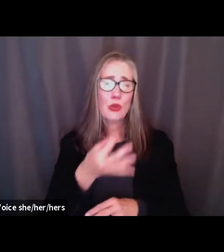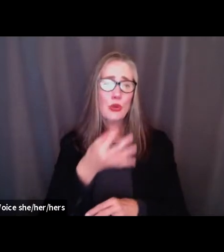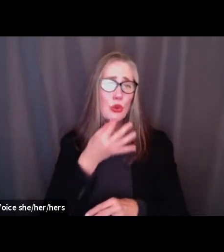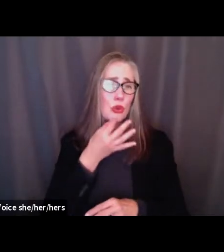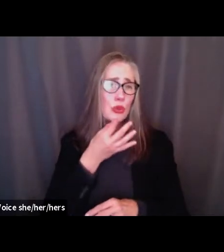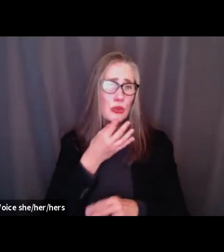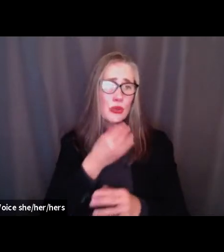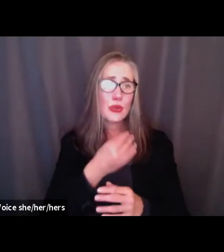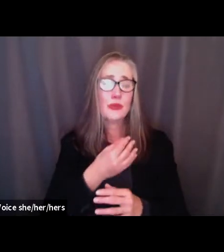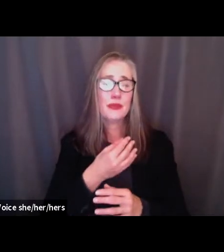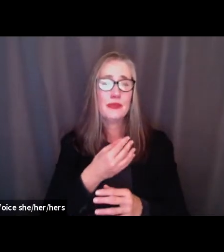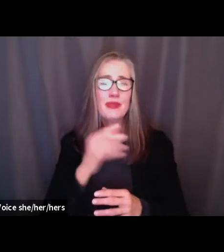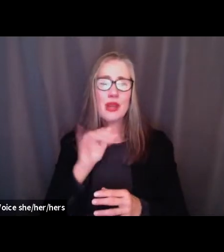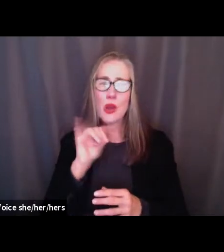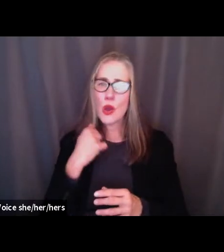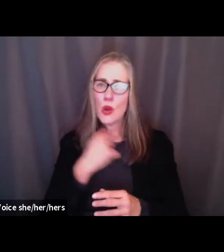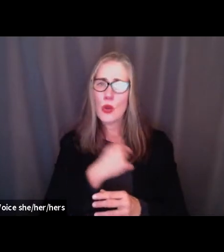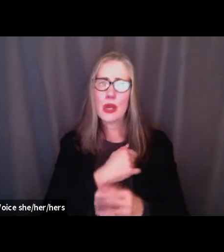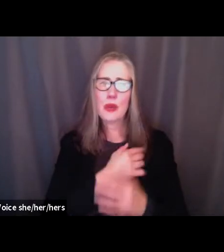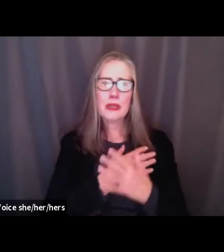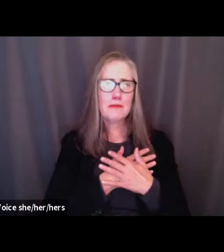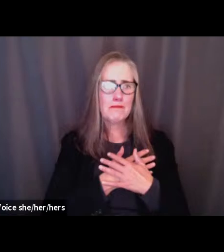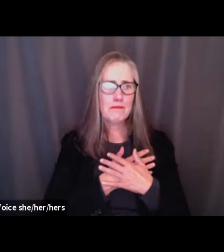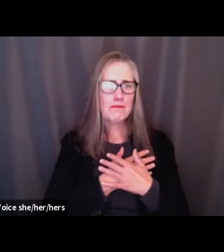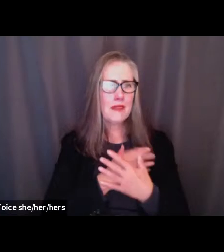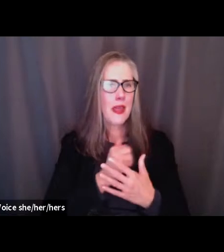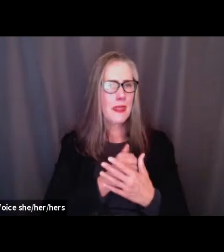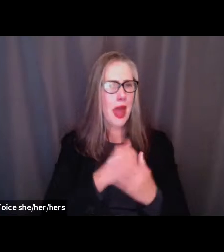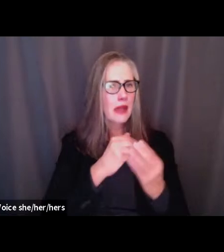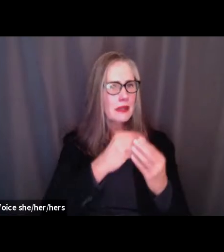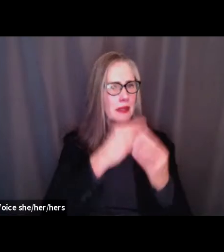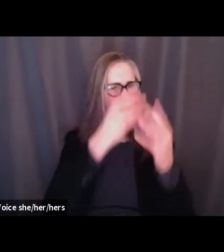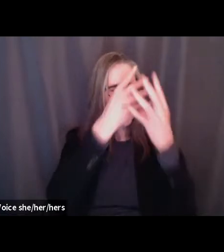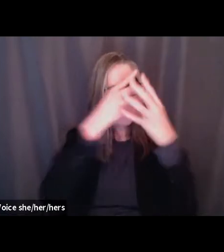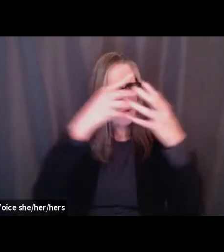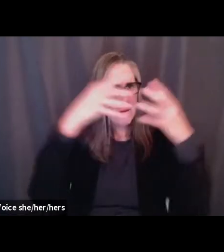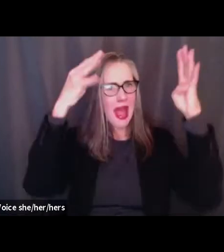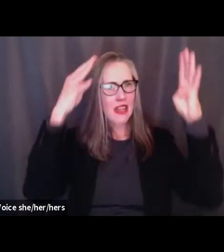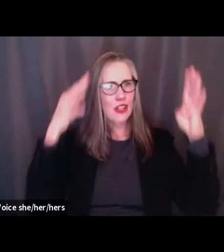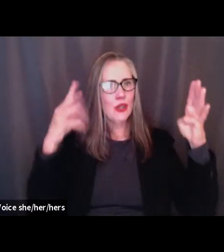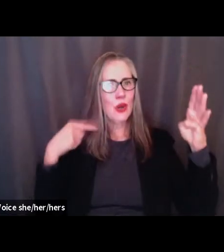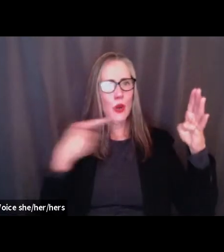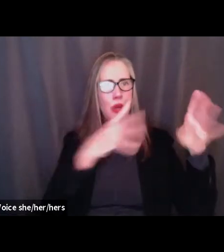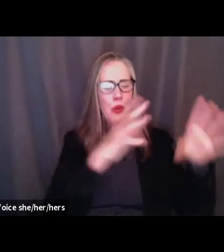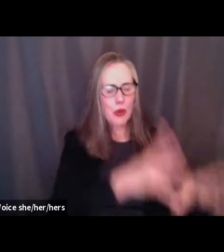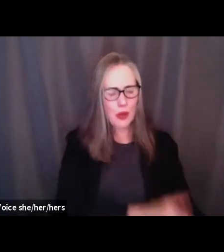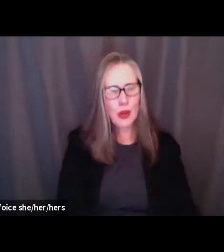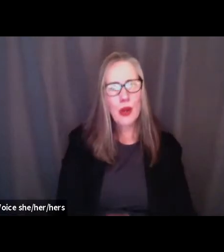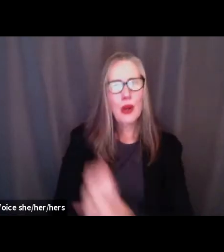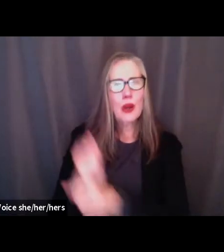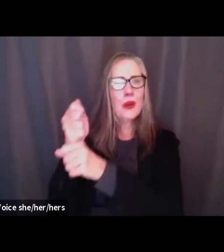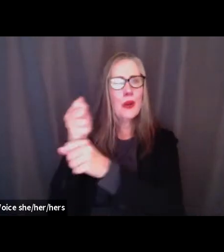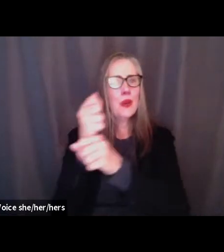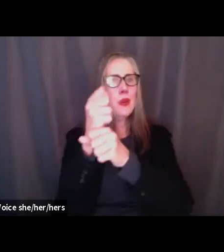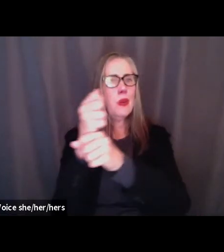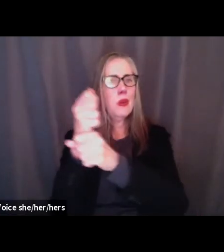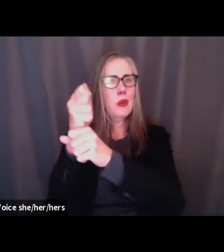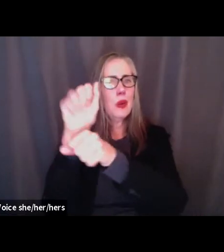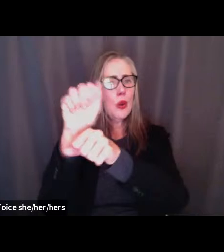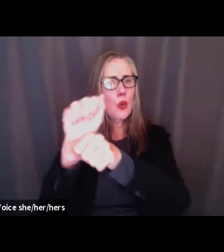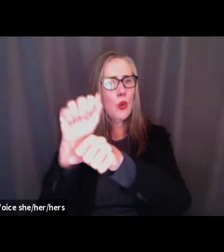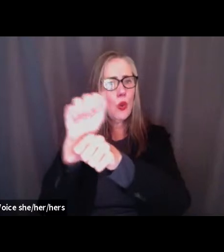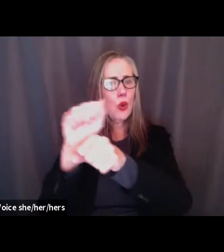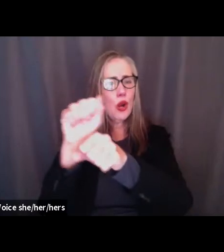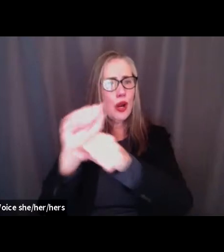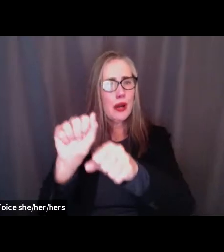carrying the banner and doing the work in their memory. With that, I want to turn to the